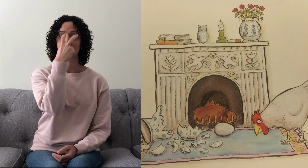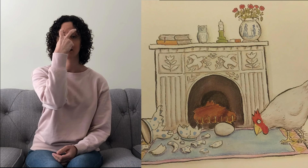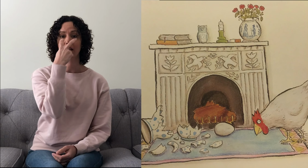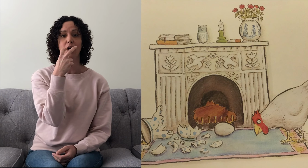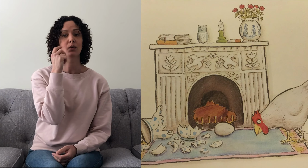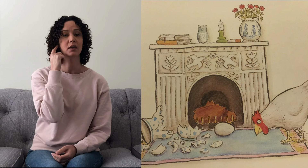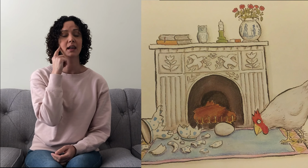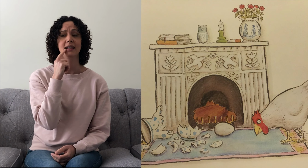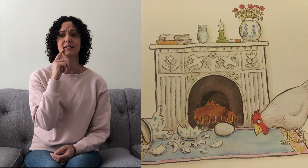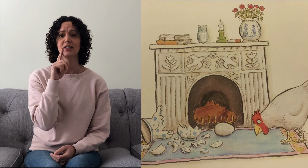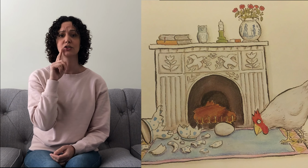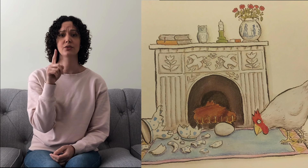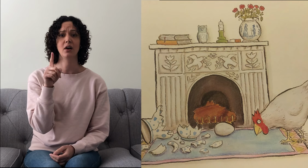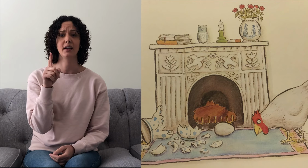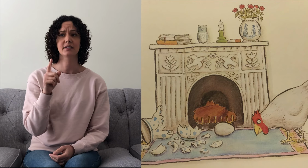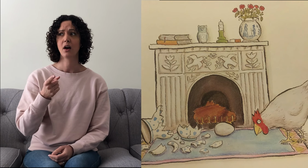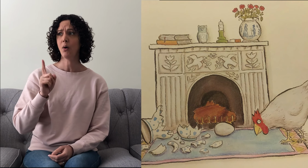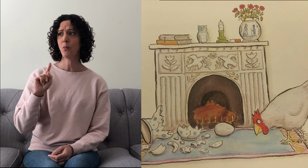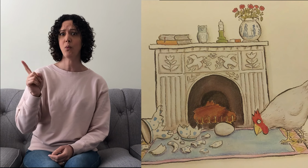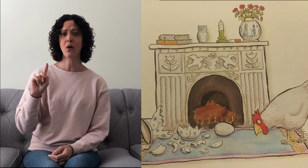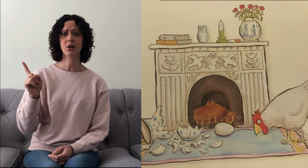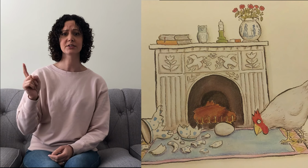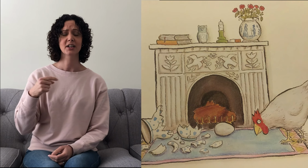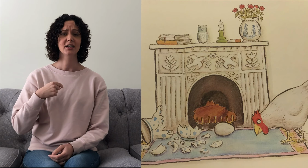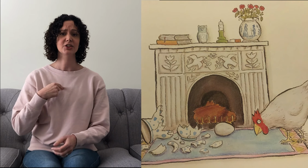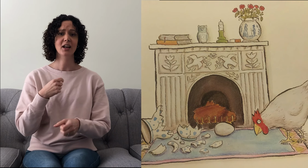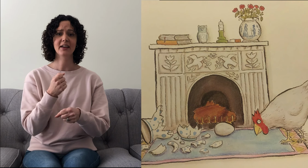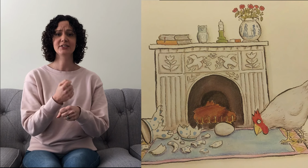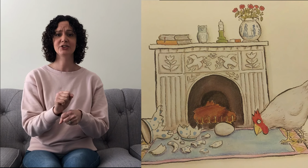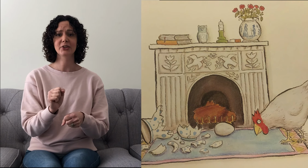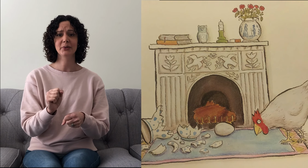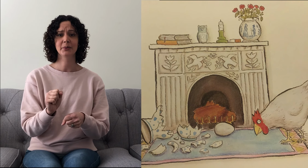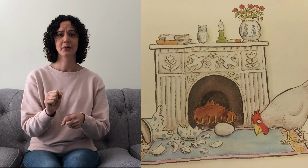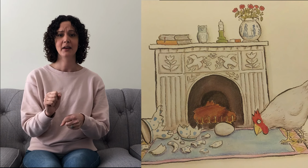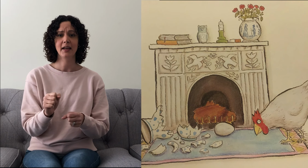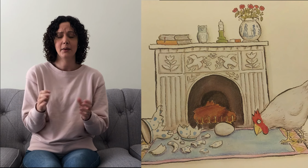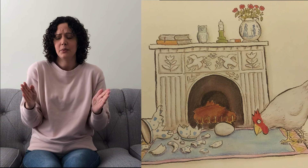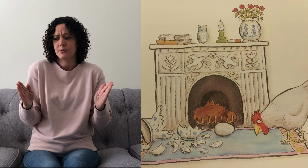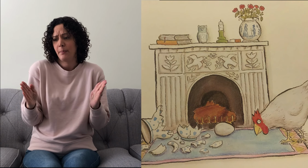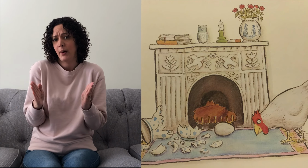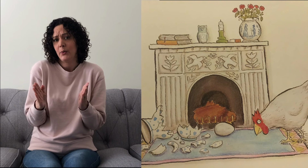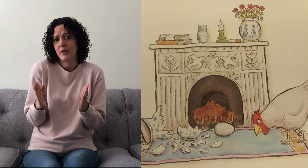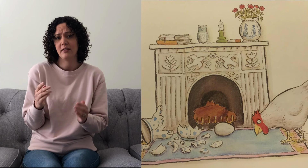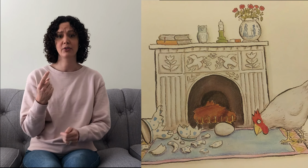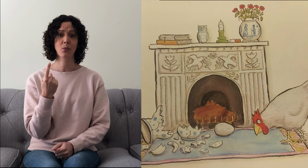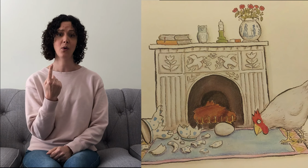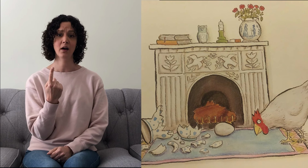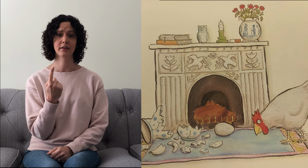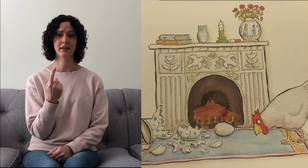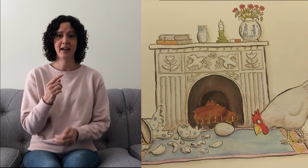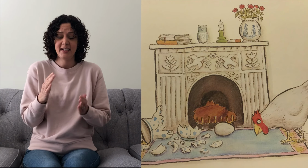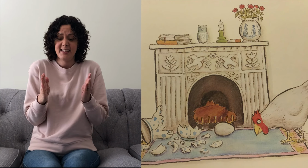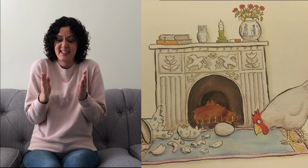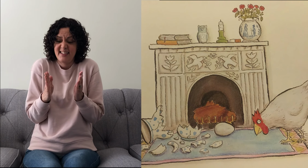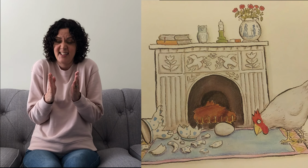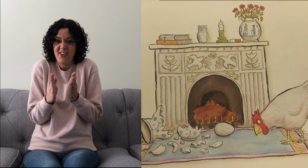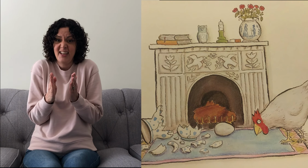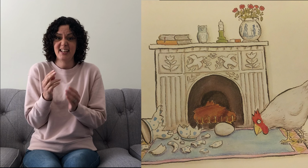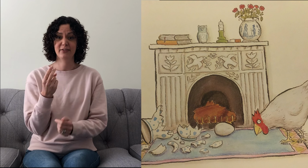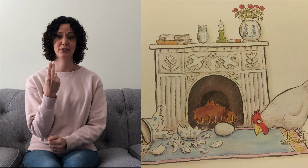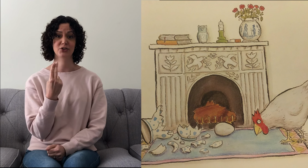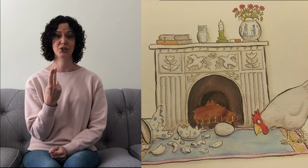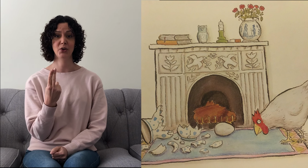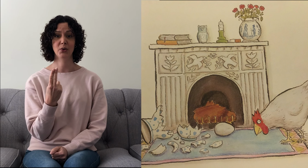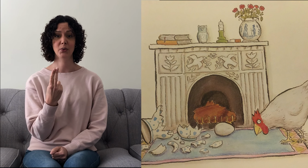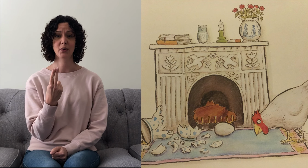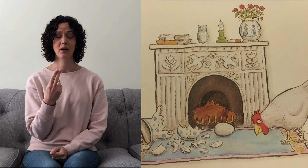The little old lady cried, "What shall I do? It was pokey for one and it's